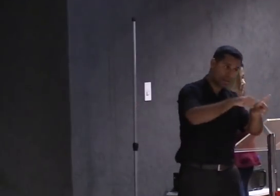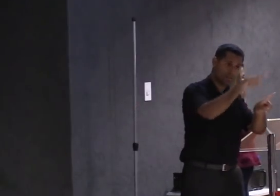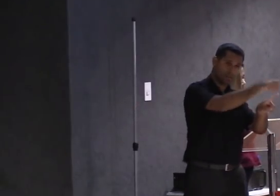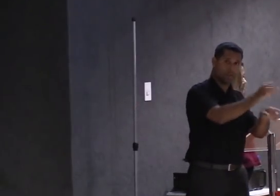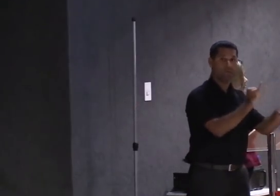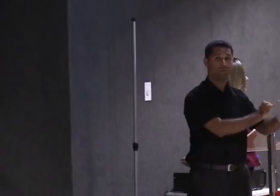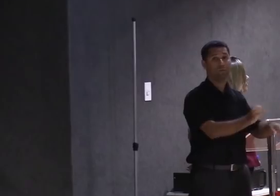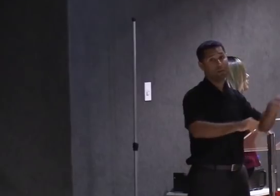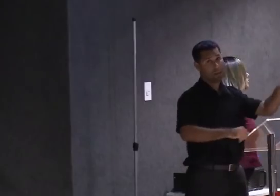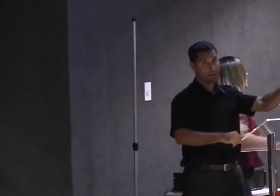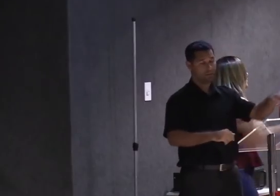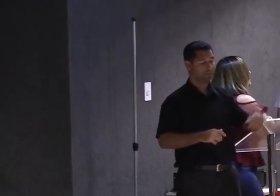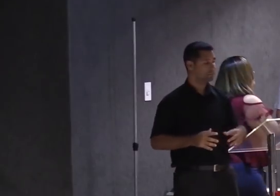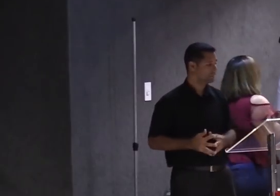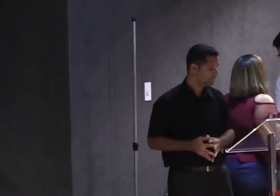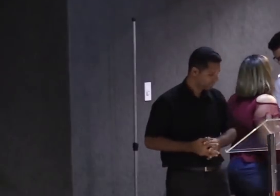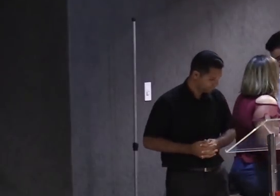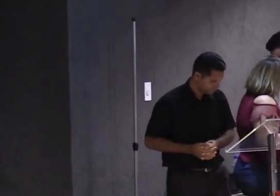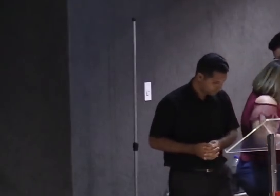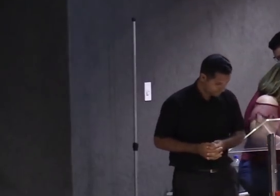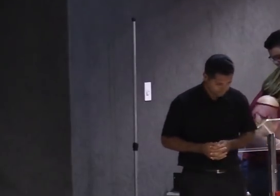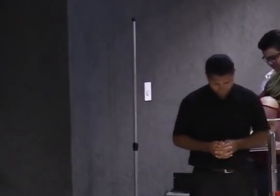deles.